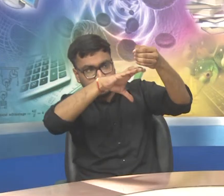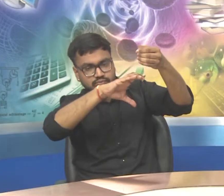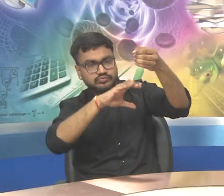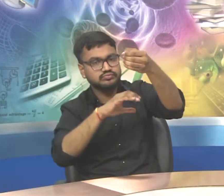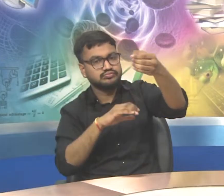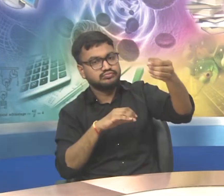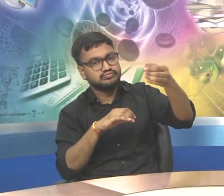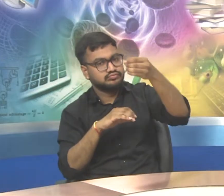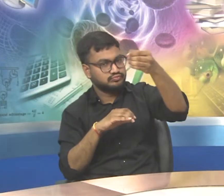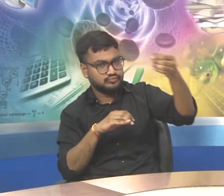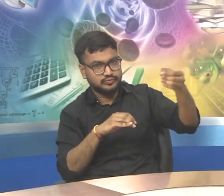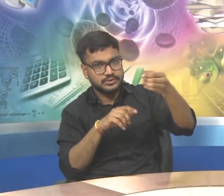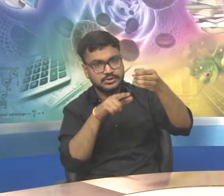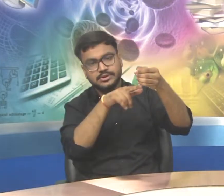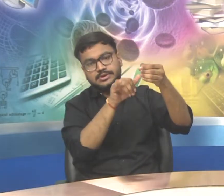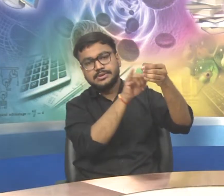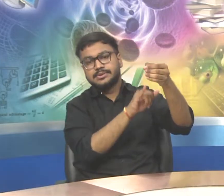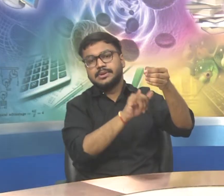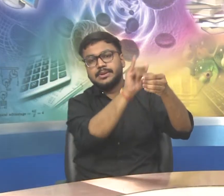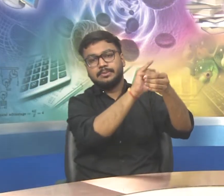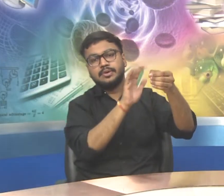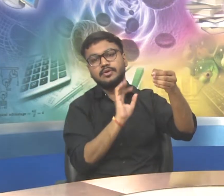make the solution uniform.